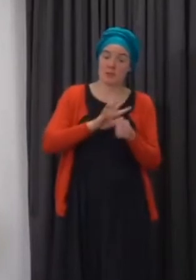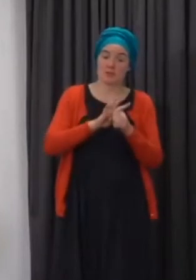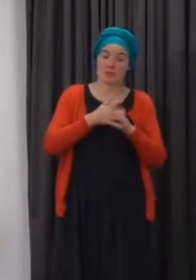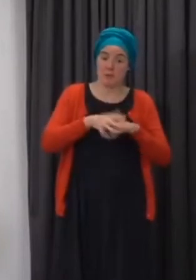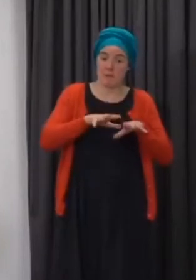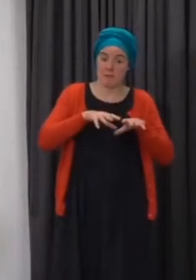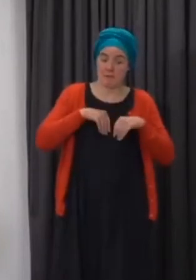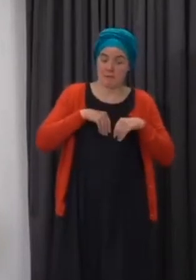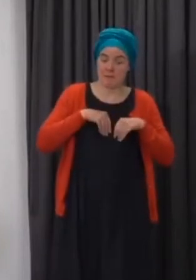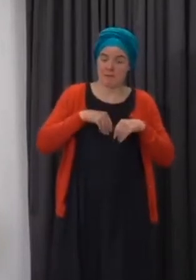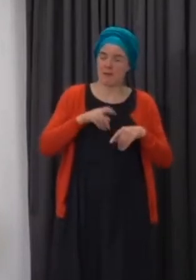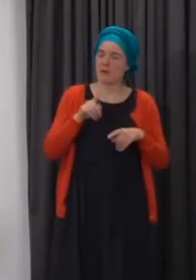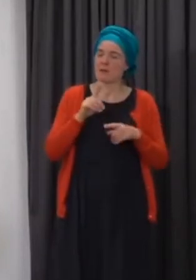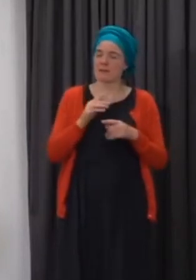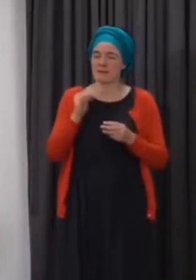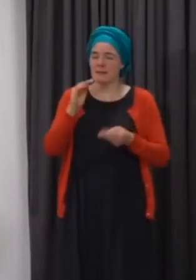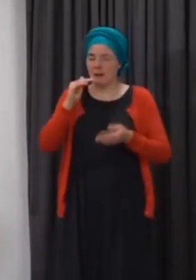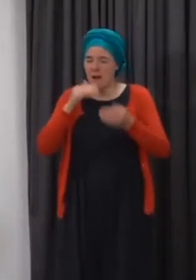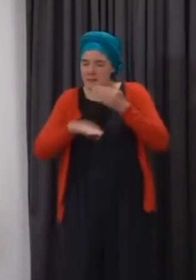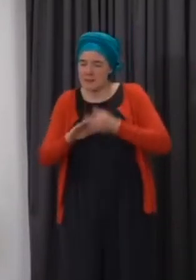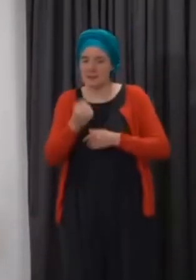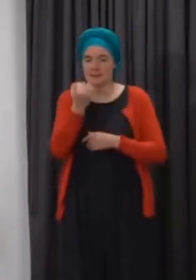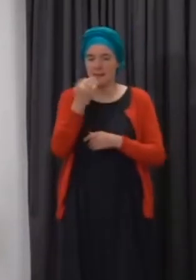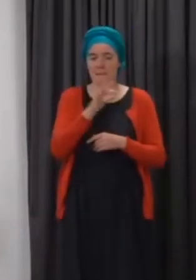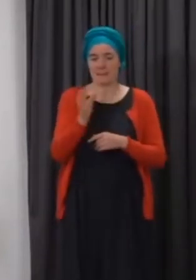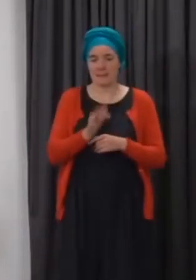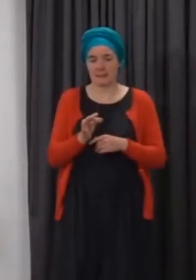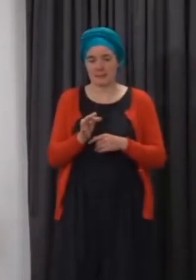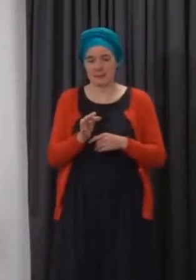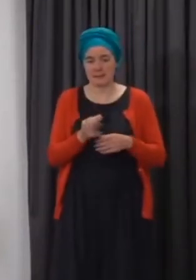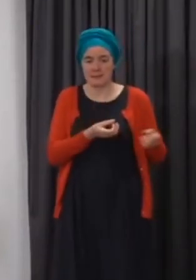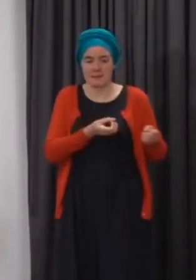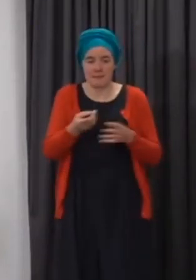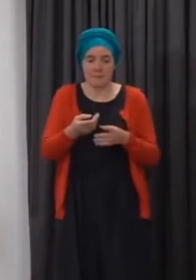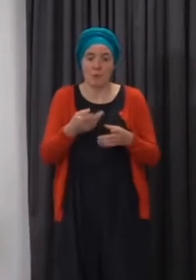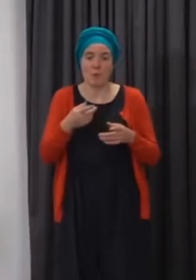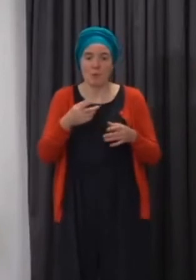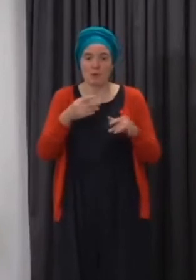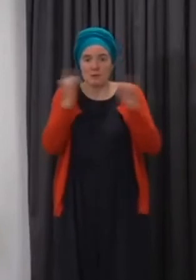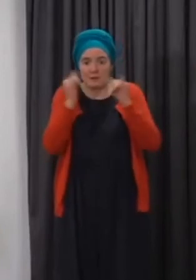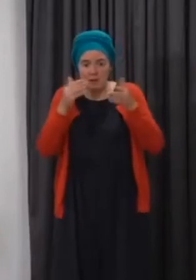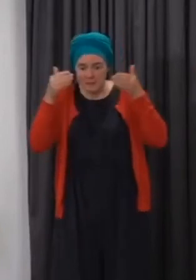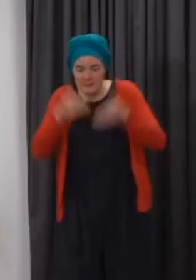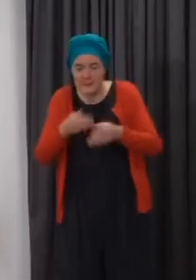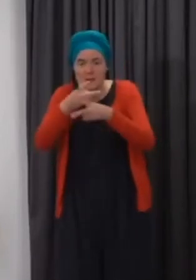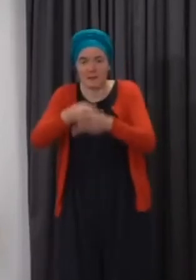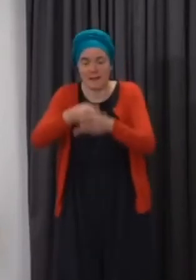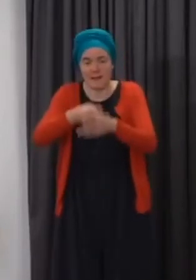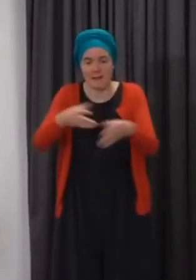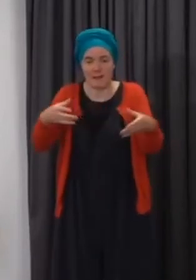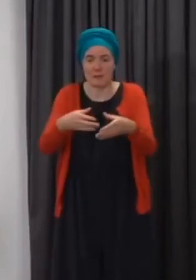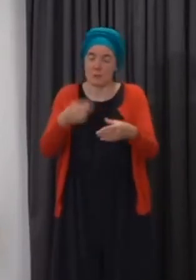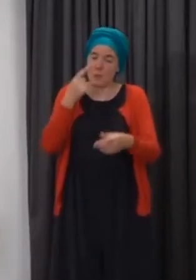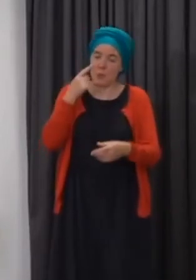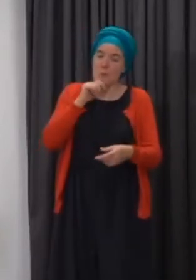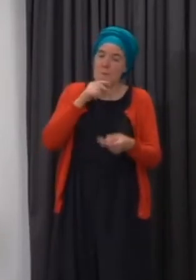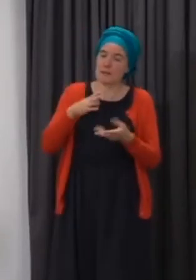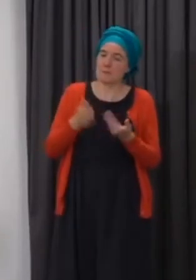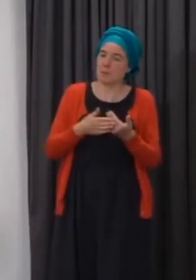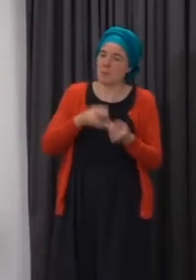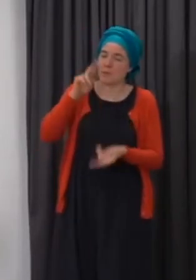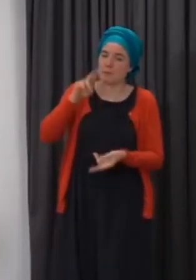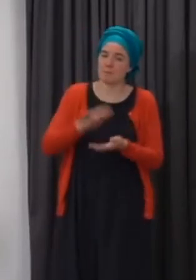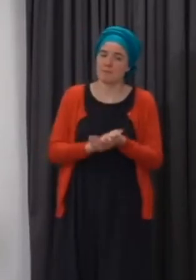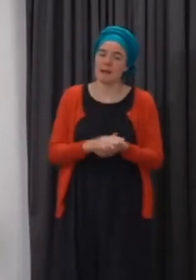admitted to critical care. We originally thought this figure would be much higher. The average age of someone being treated in critical care